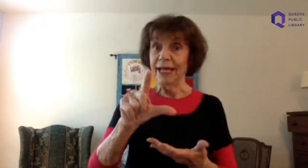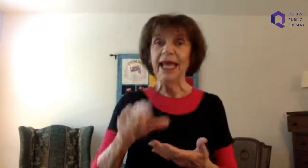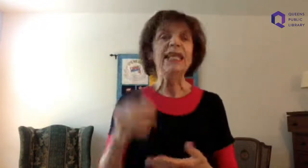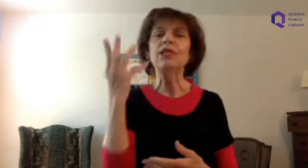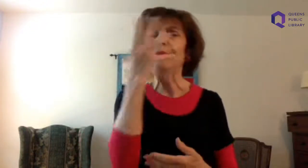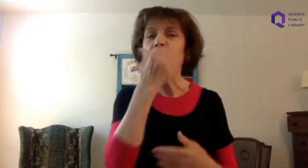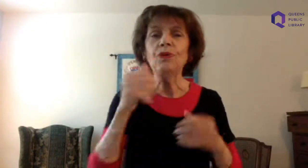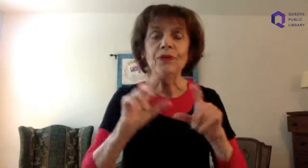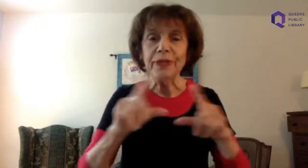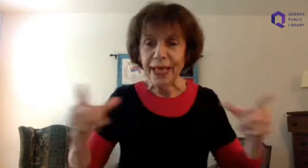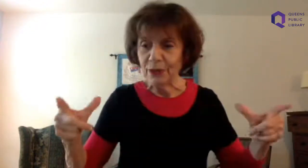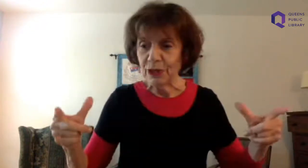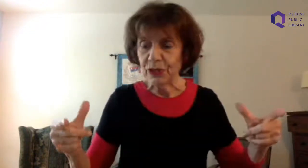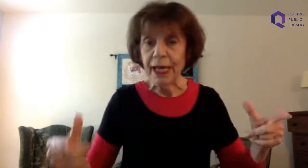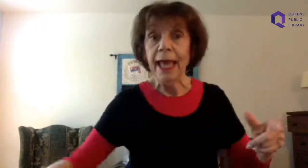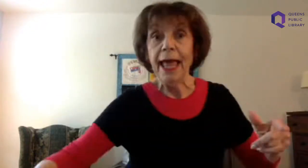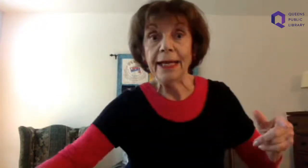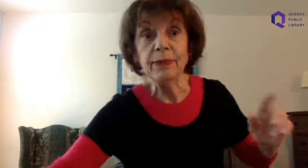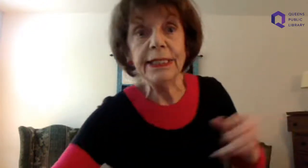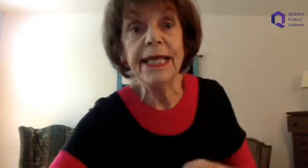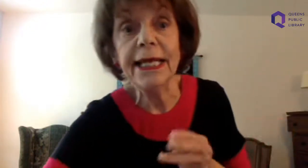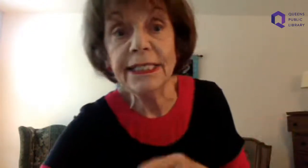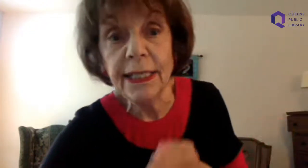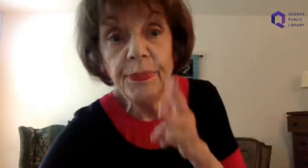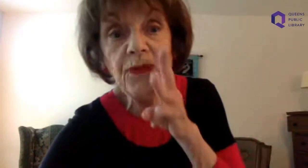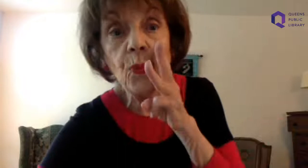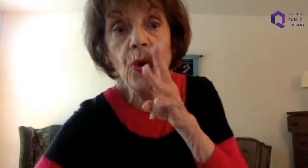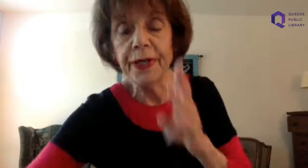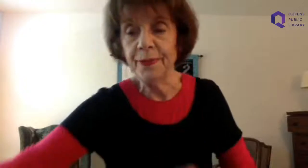It's a beautiful language. And I'm going to take a sip of water.